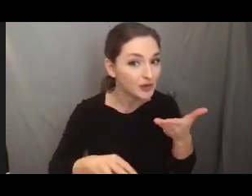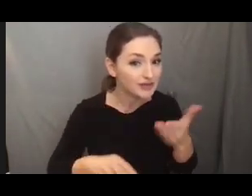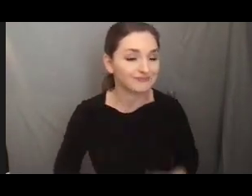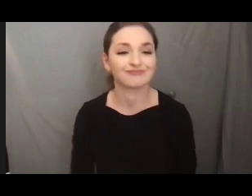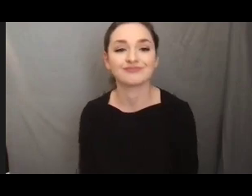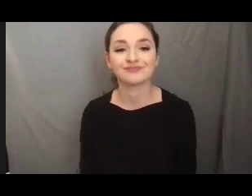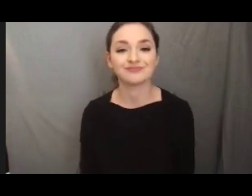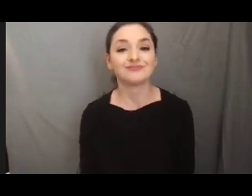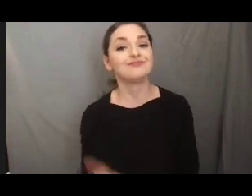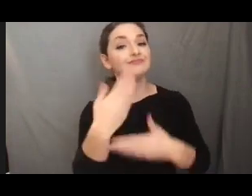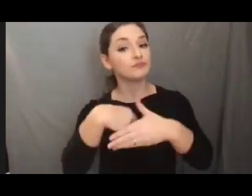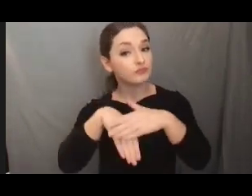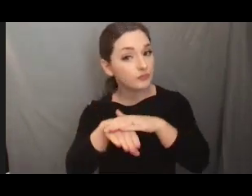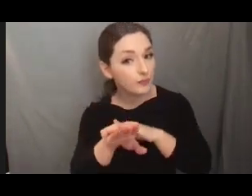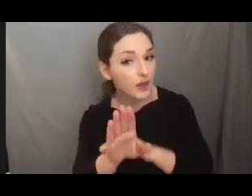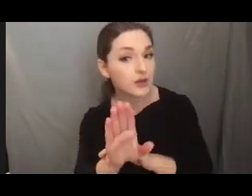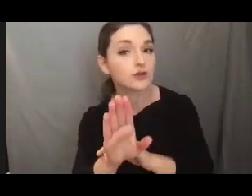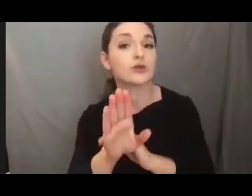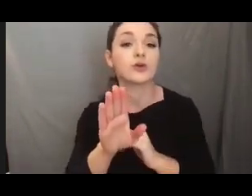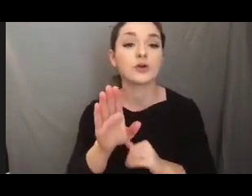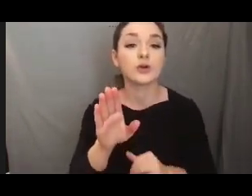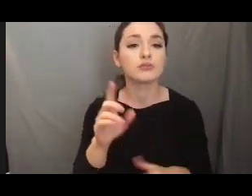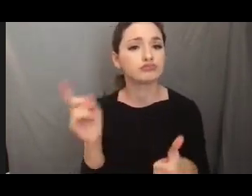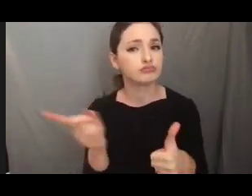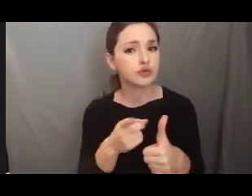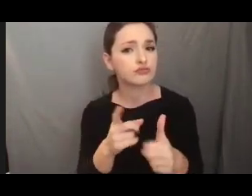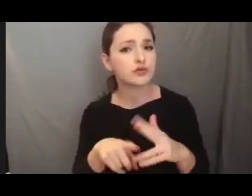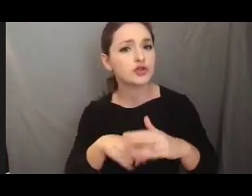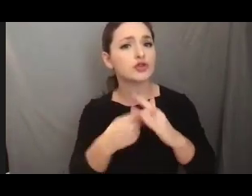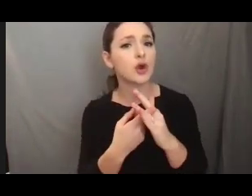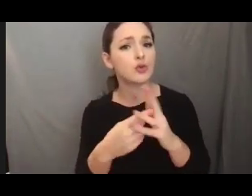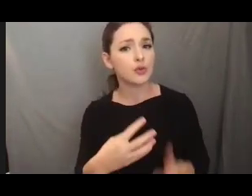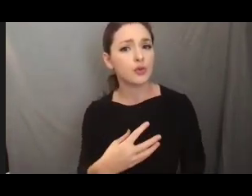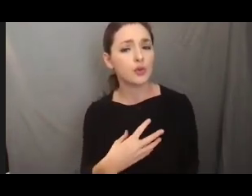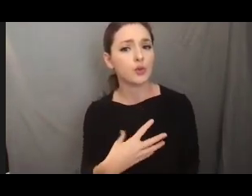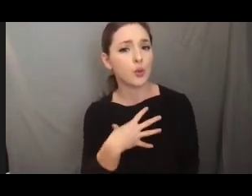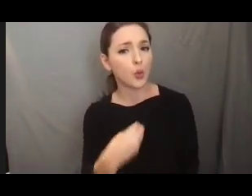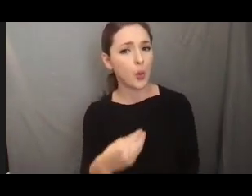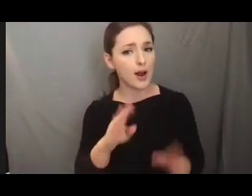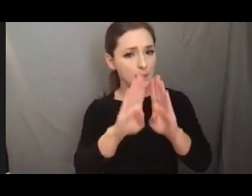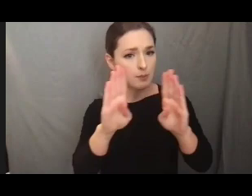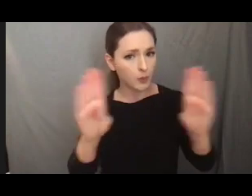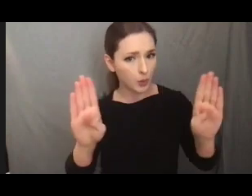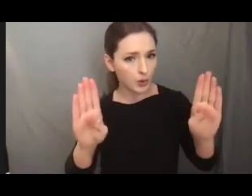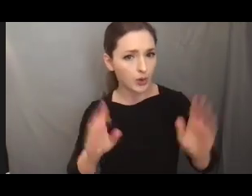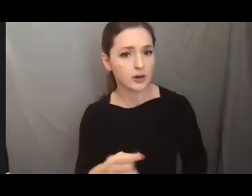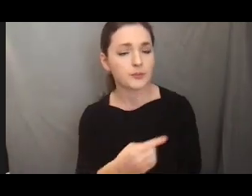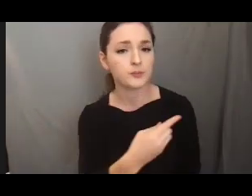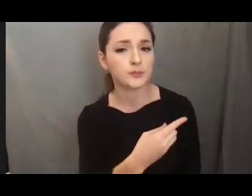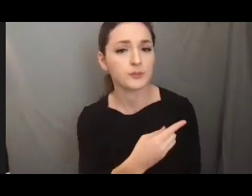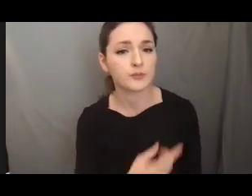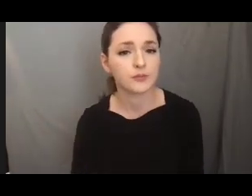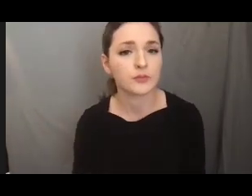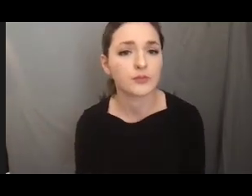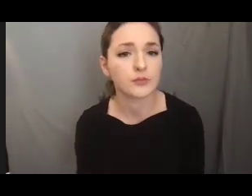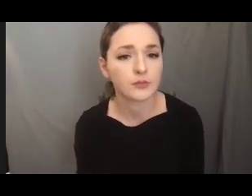Cool. here, let's start with the whiteboard. So this whole board right here is writable. It's what we call a